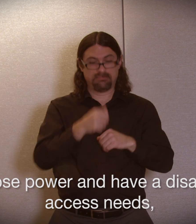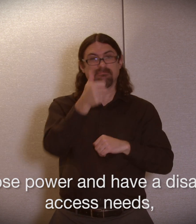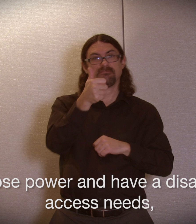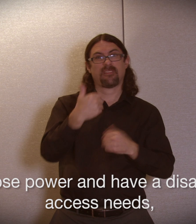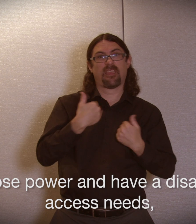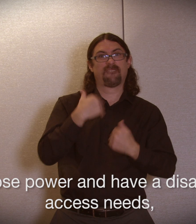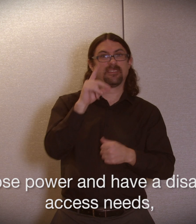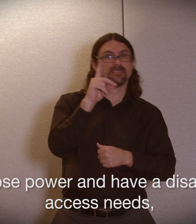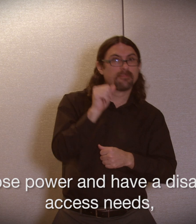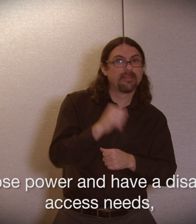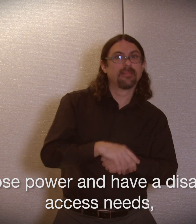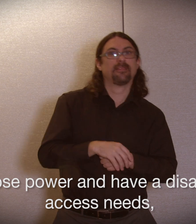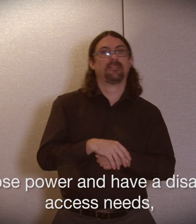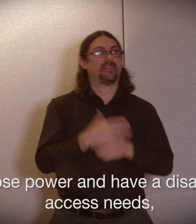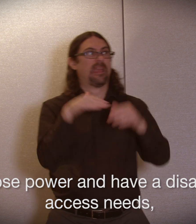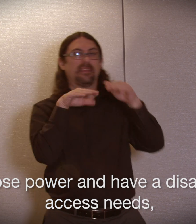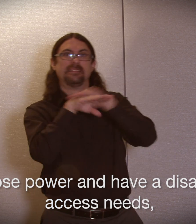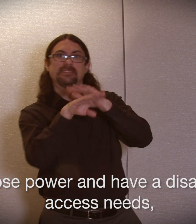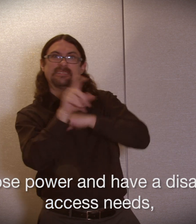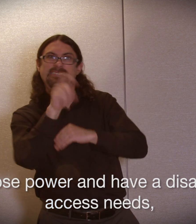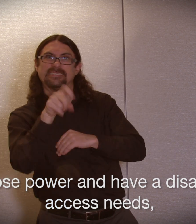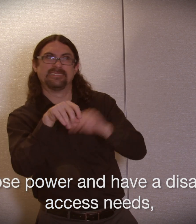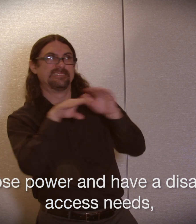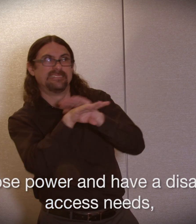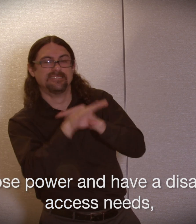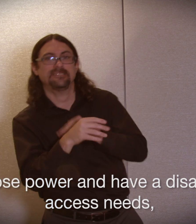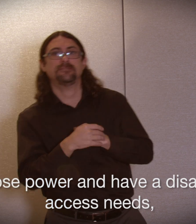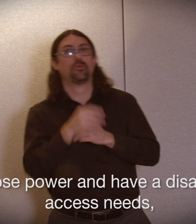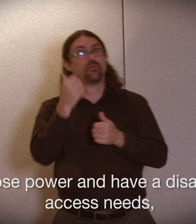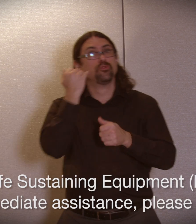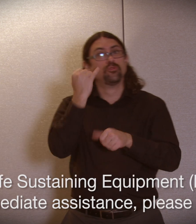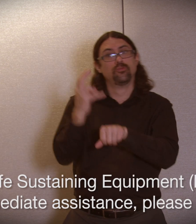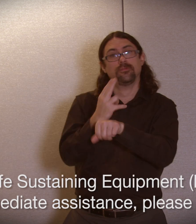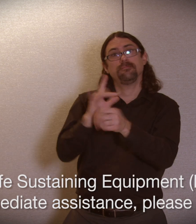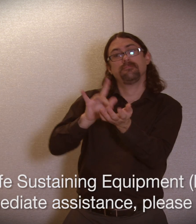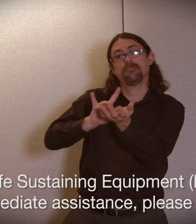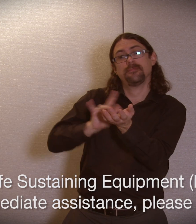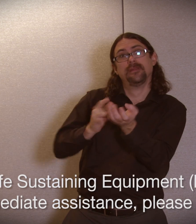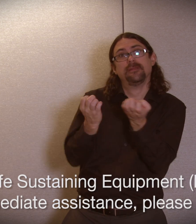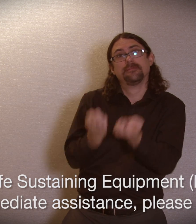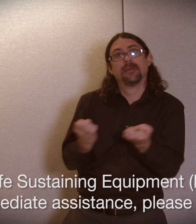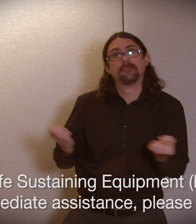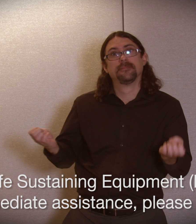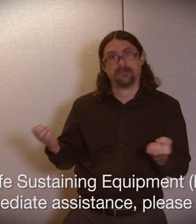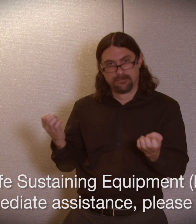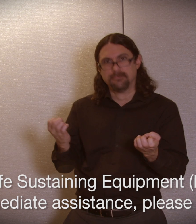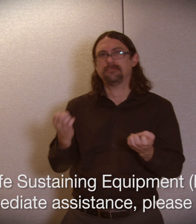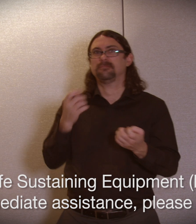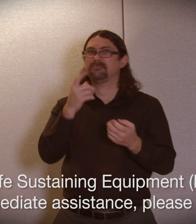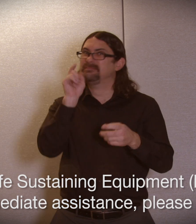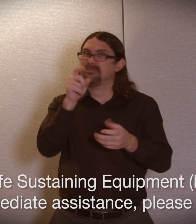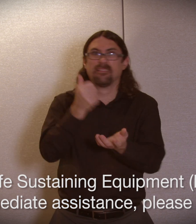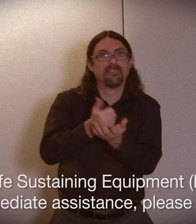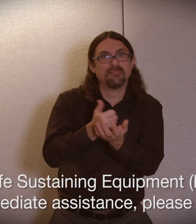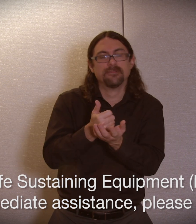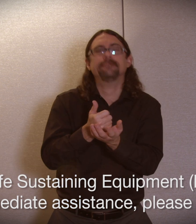If you lose power and have a disability or access needs, or use life-sustaining equipment and need immediate assistance,